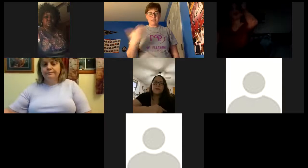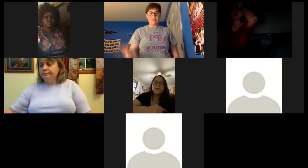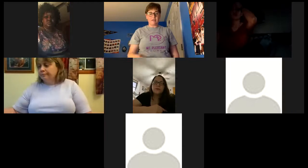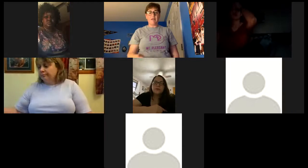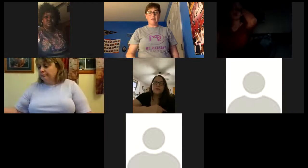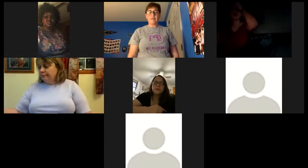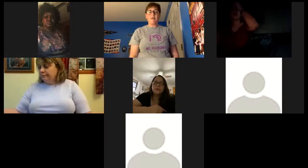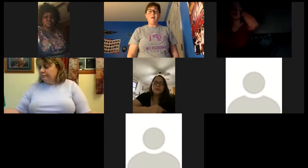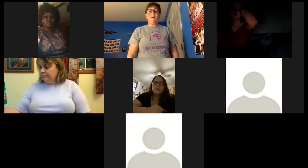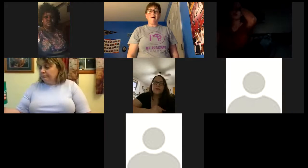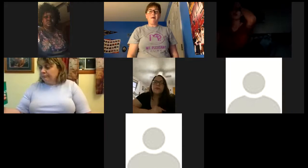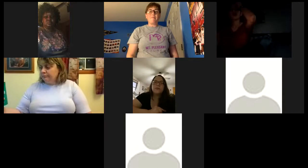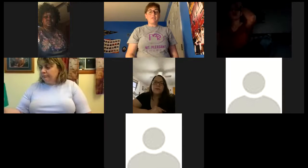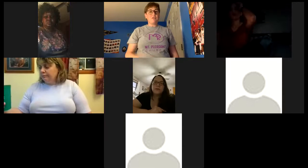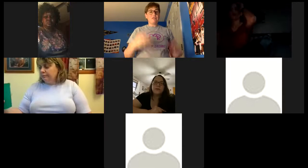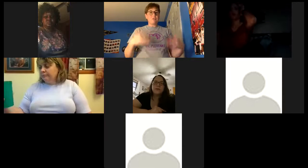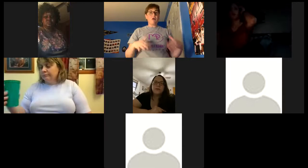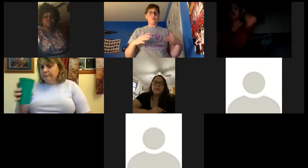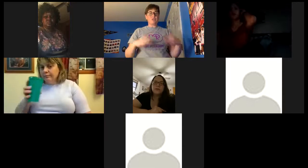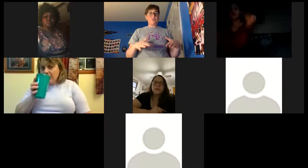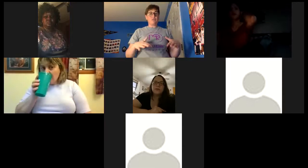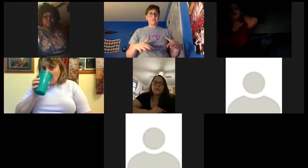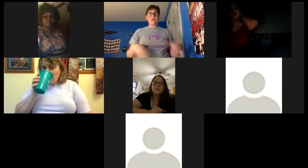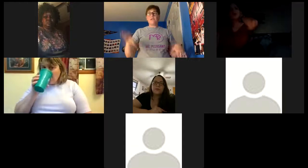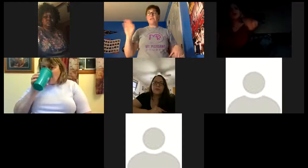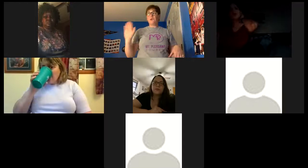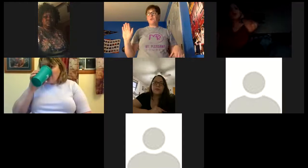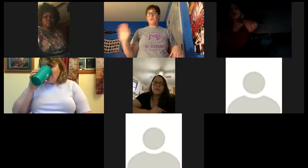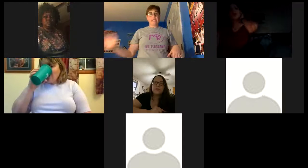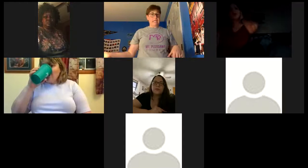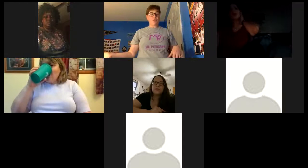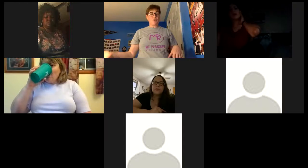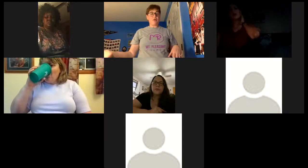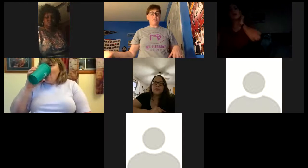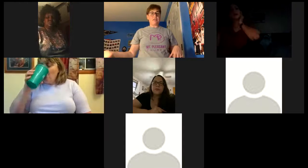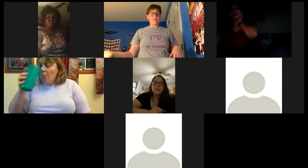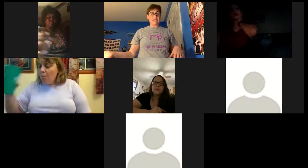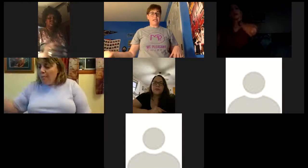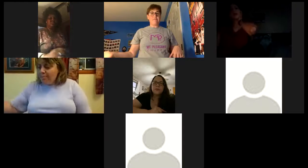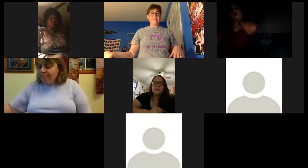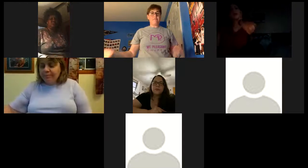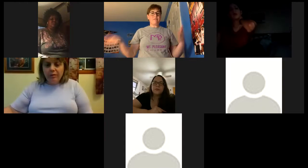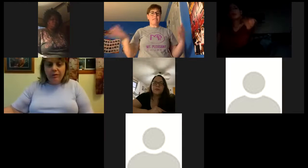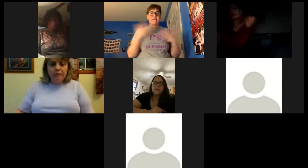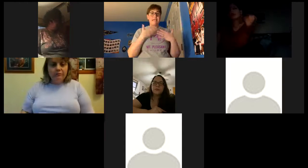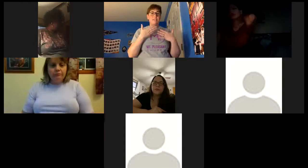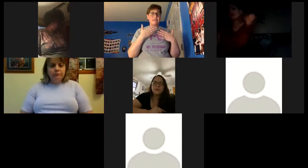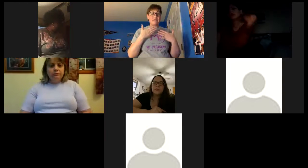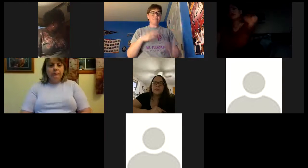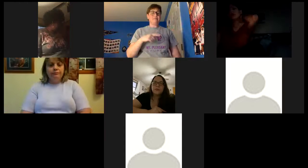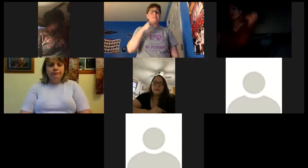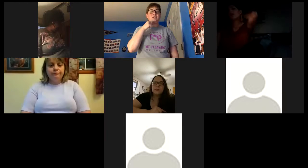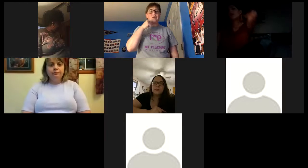it was being developed, that there are children who can hear perfectly fine, but they can't